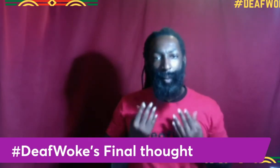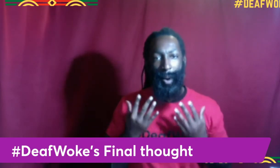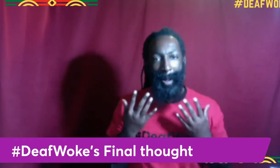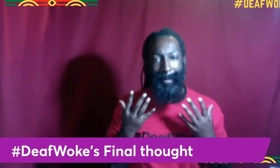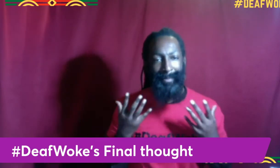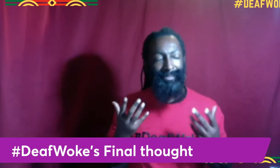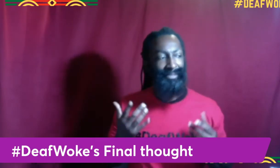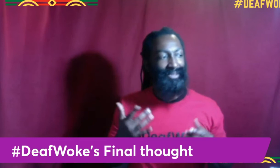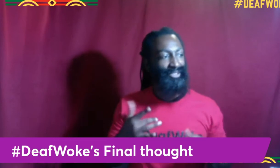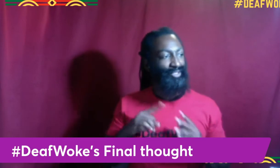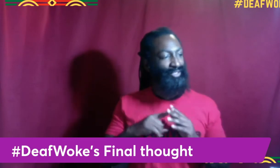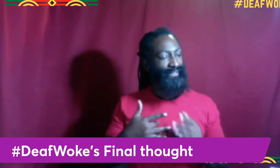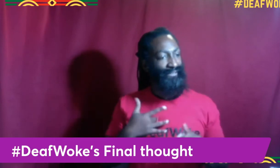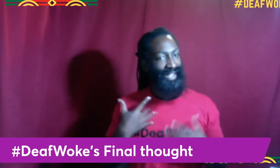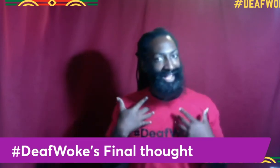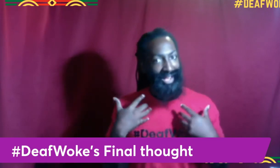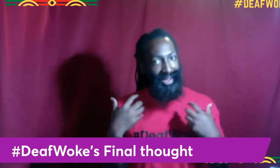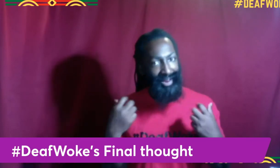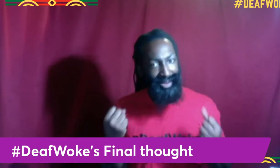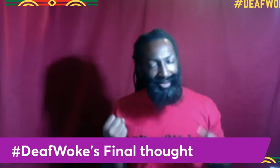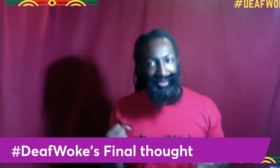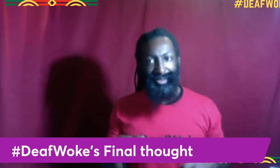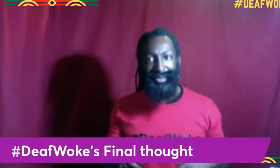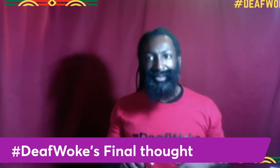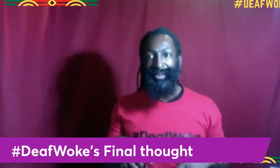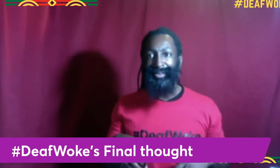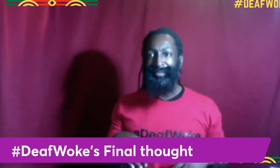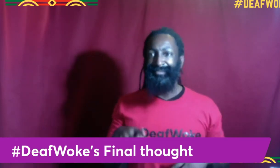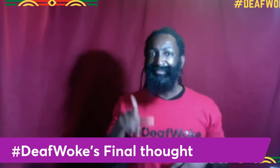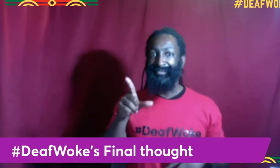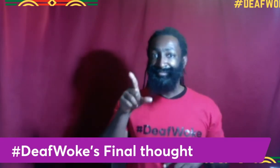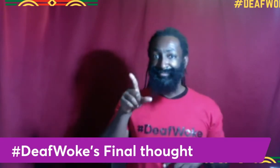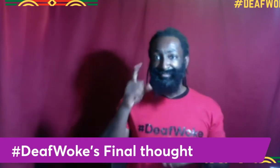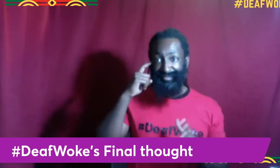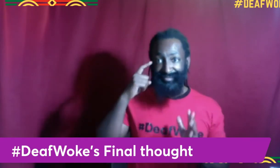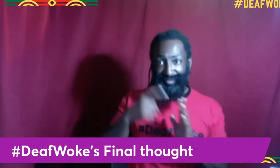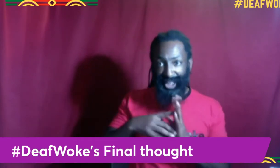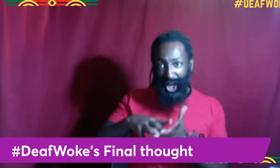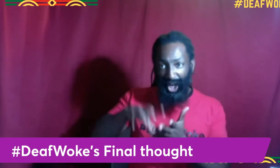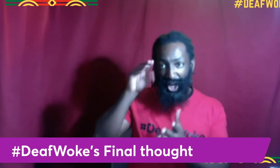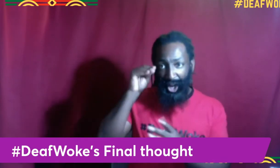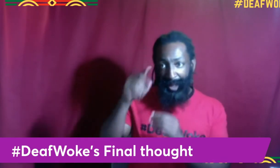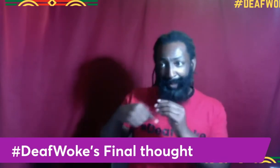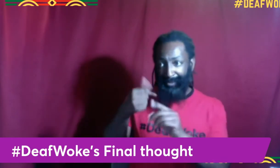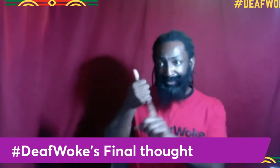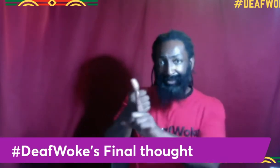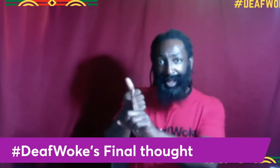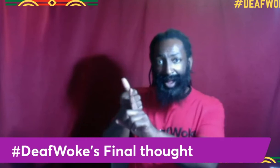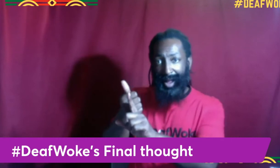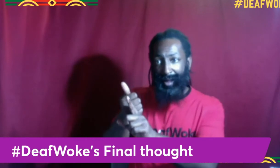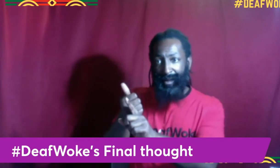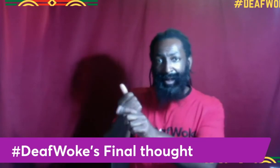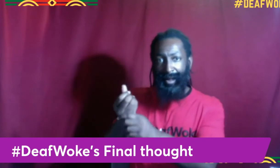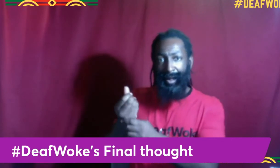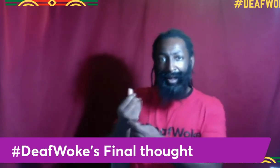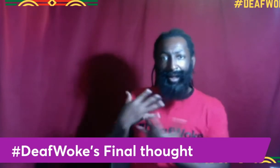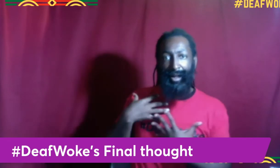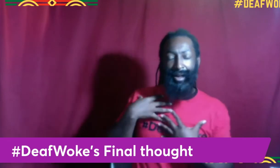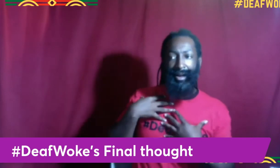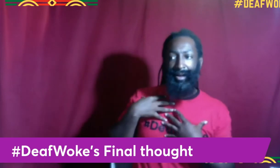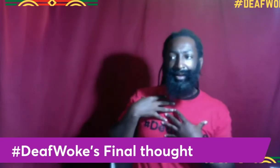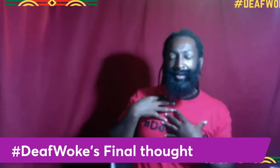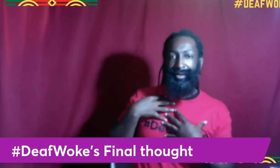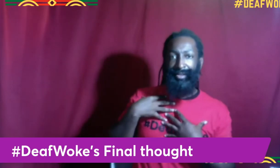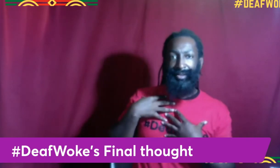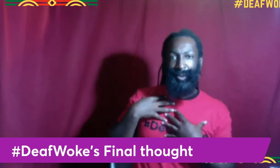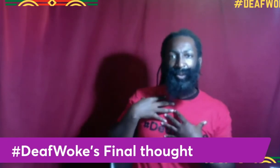to hear from Armani, to feel her wealth, her warmth, to see her